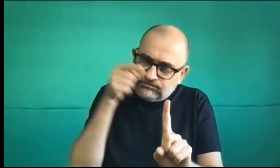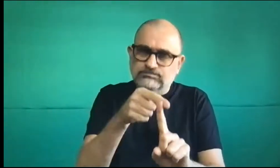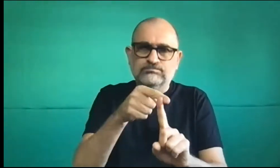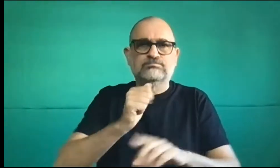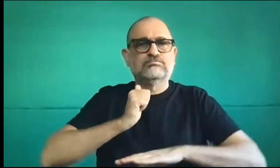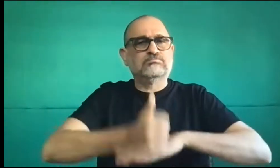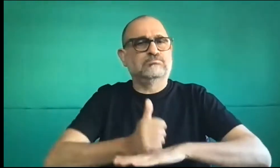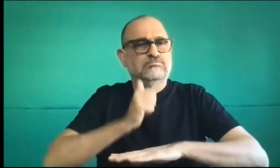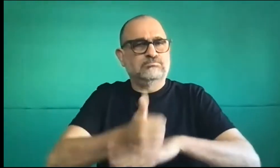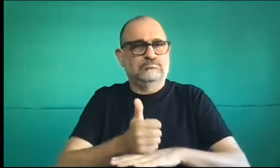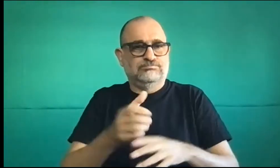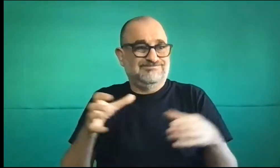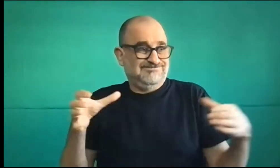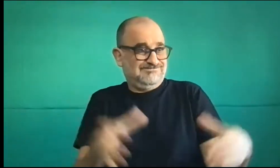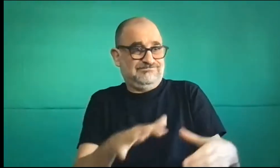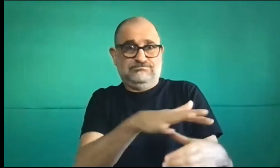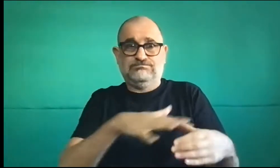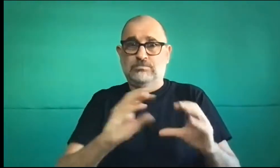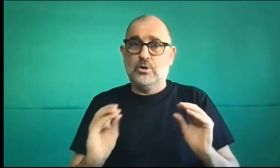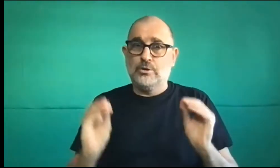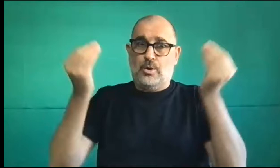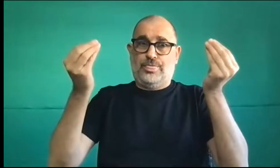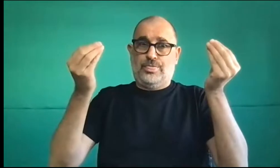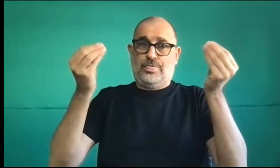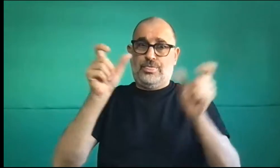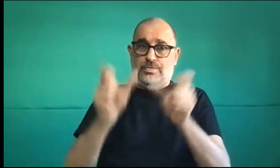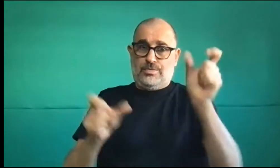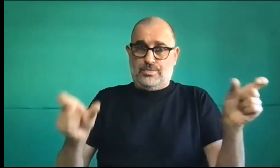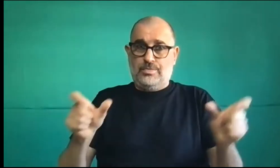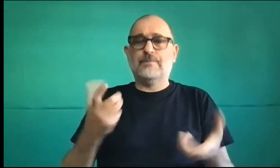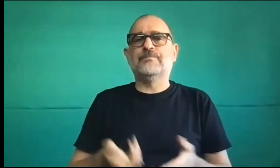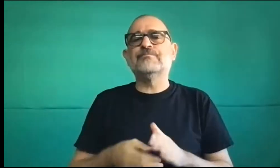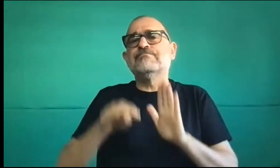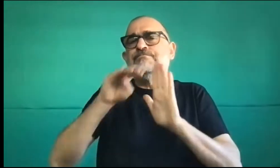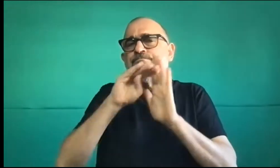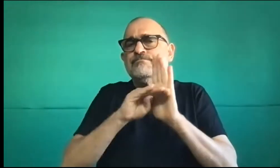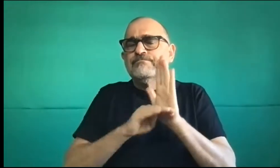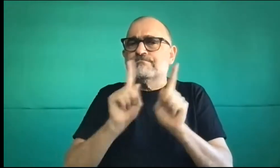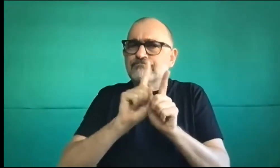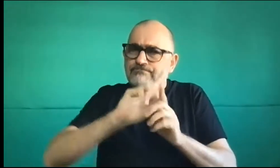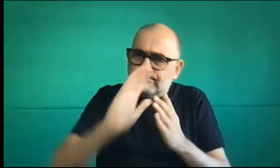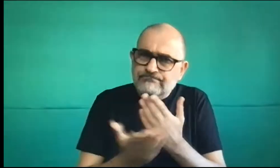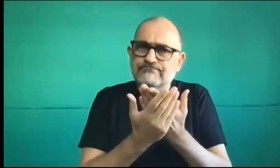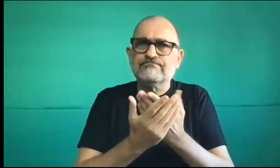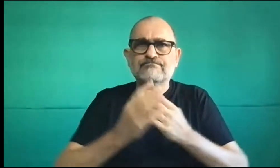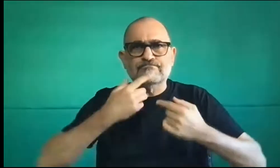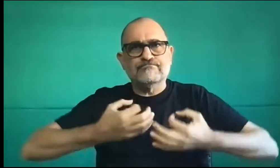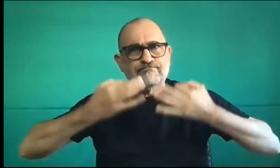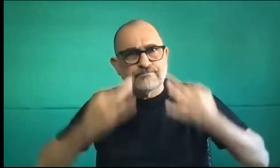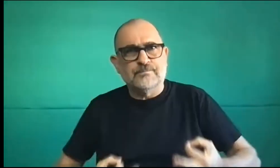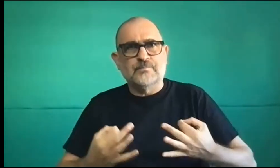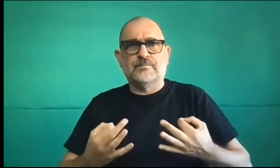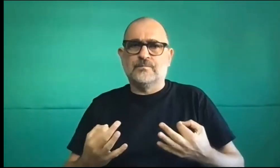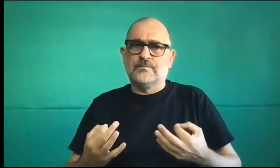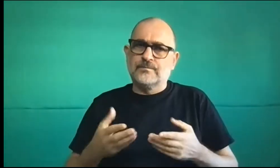educational approach of reconnecting, which means that the older people, those who are the